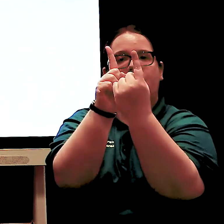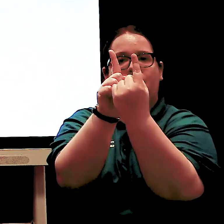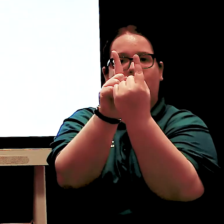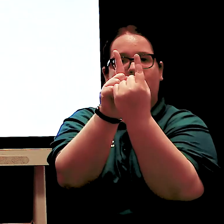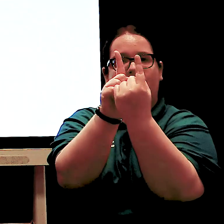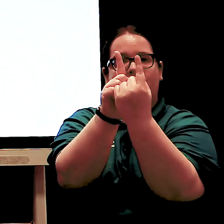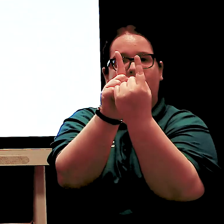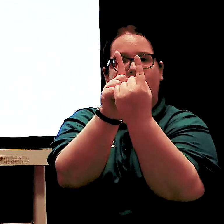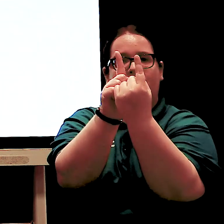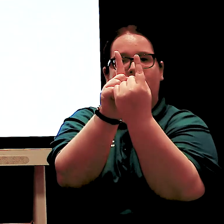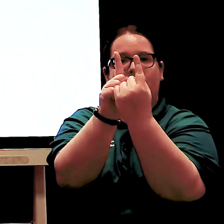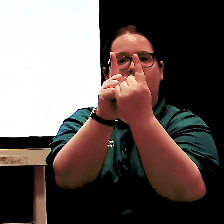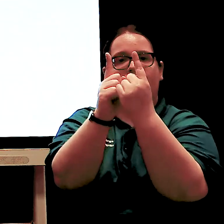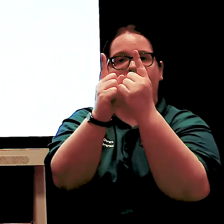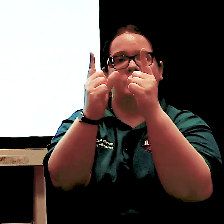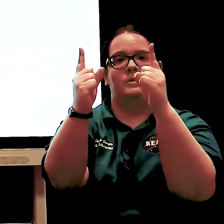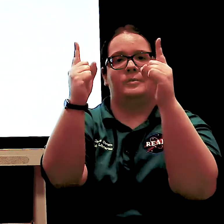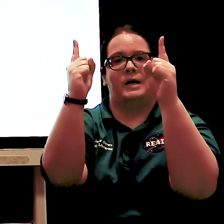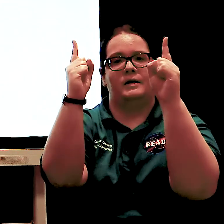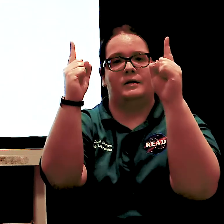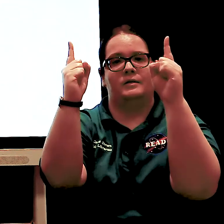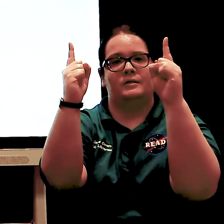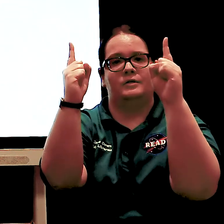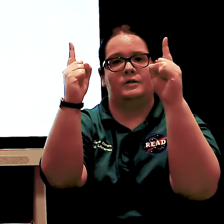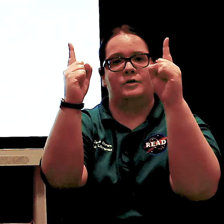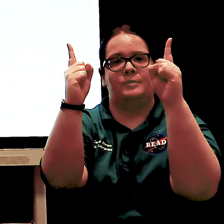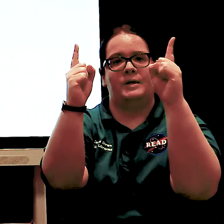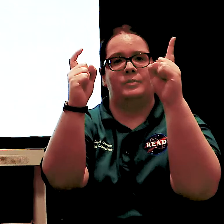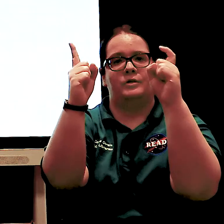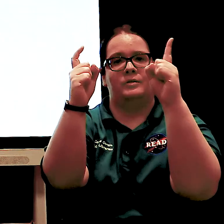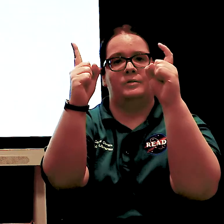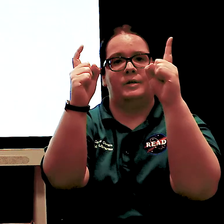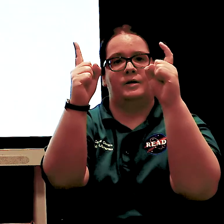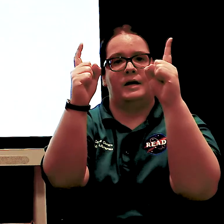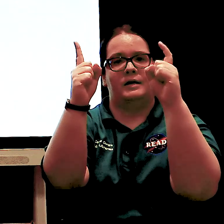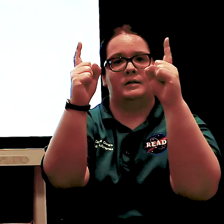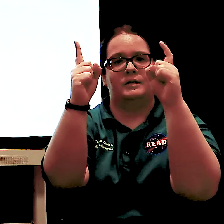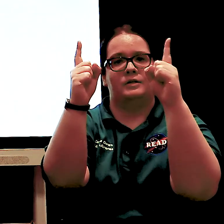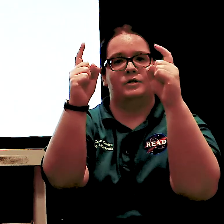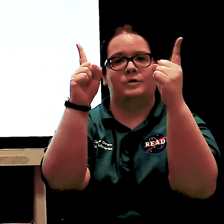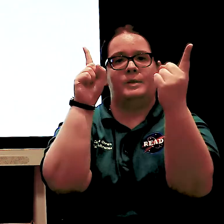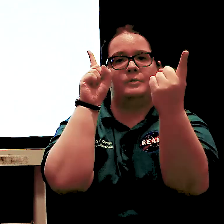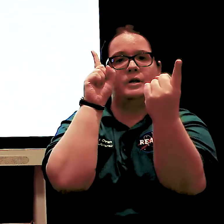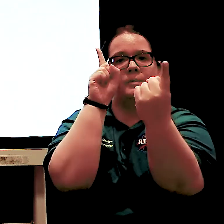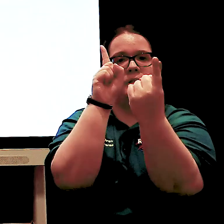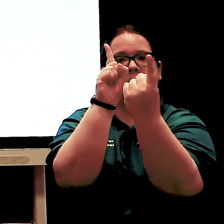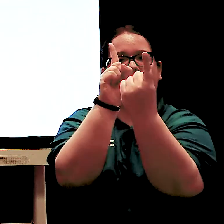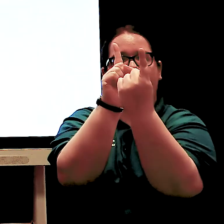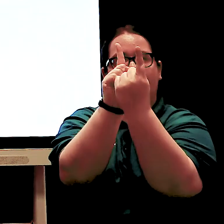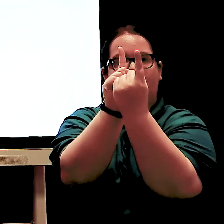you. You're going to make 2 people with your hands. These are 2 people coming together to meet each